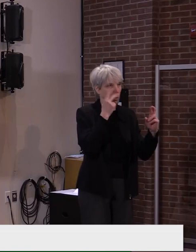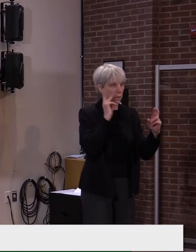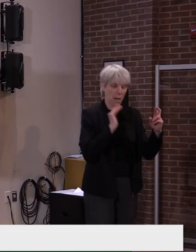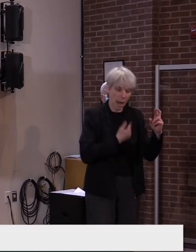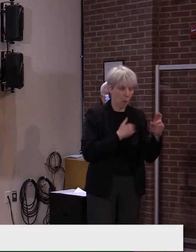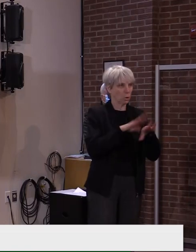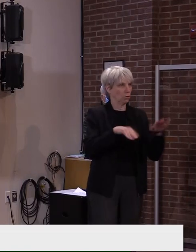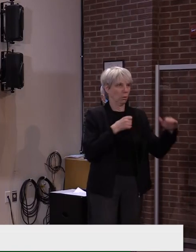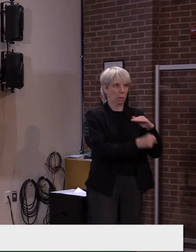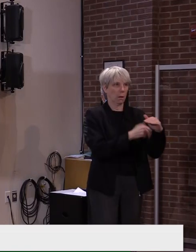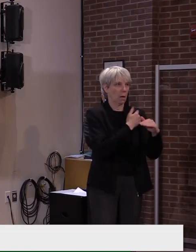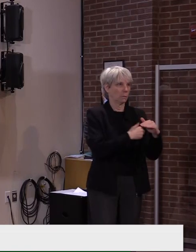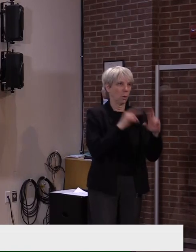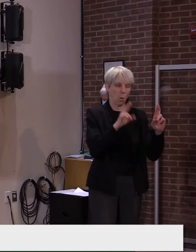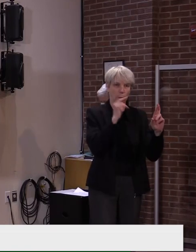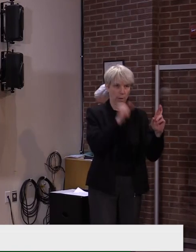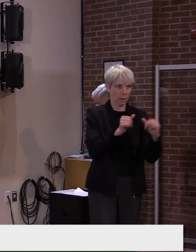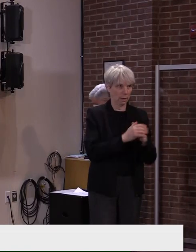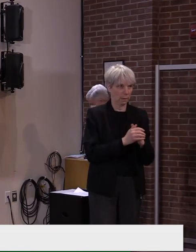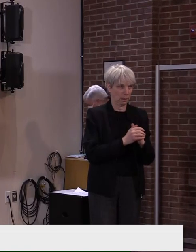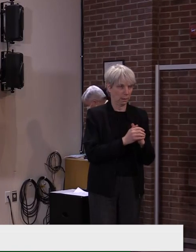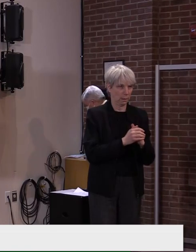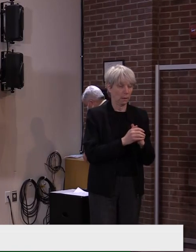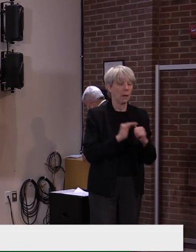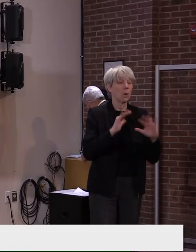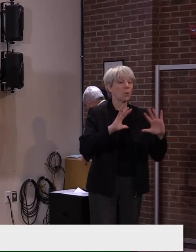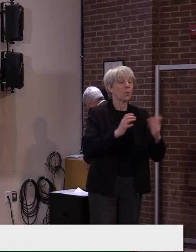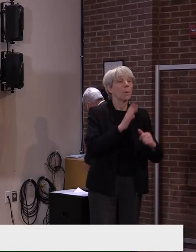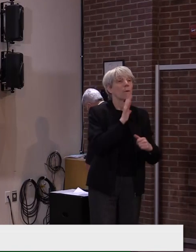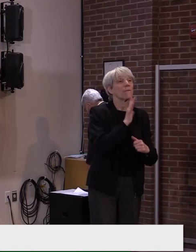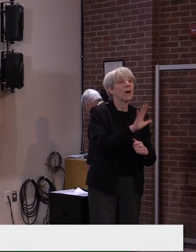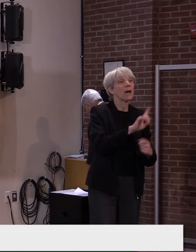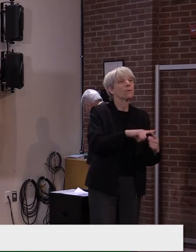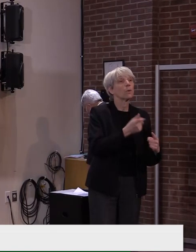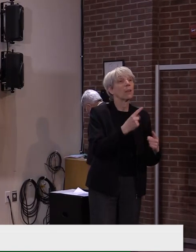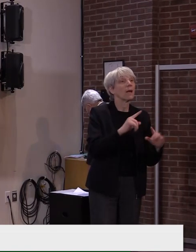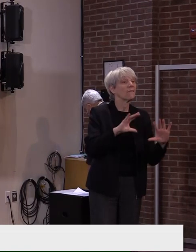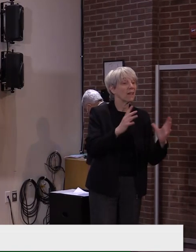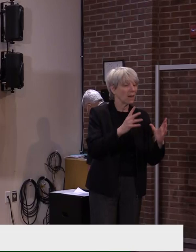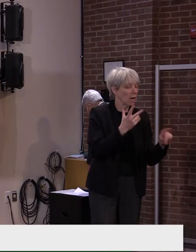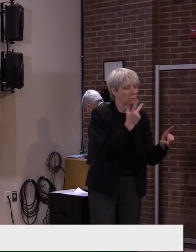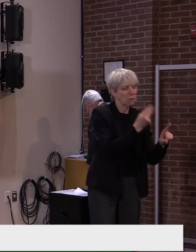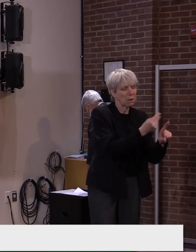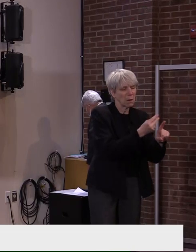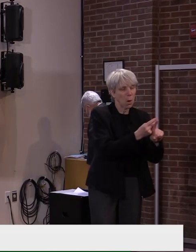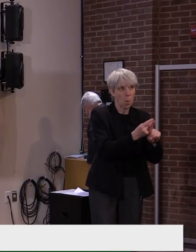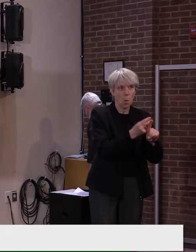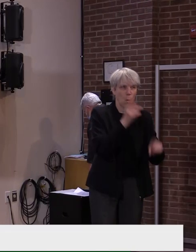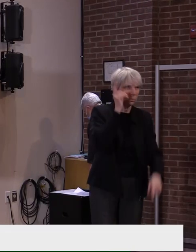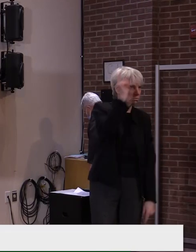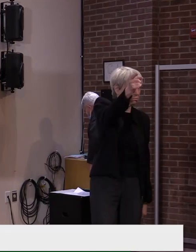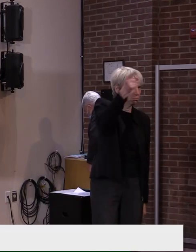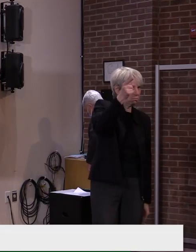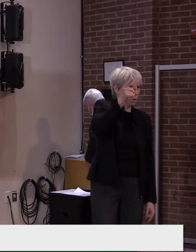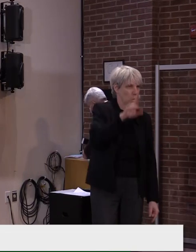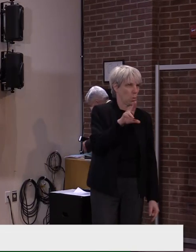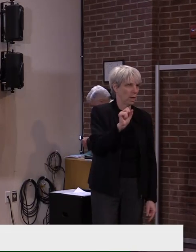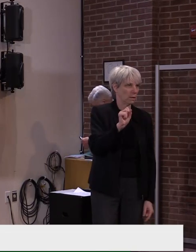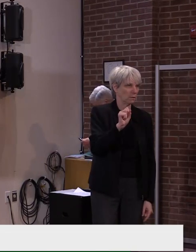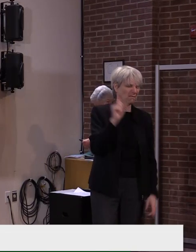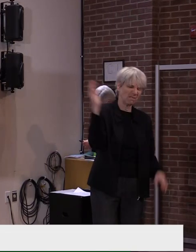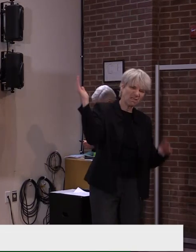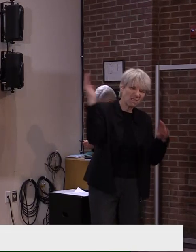our vaccination rate in the 5 to 11-year-olds leads the country by a long shot. And by